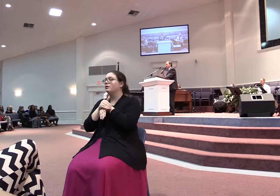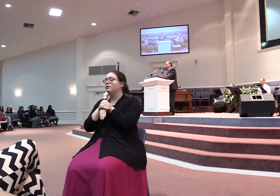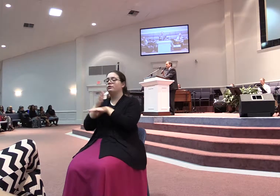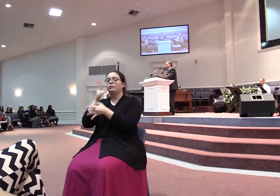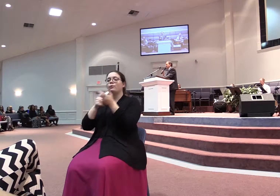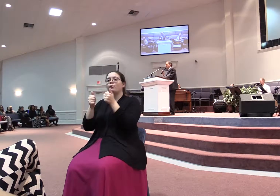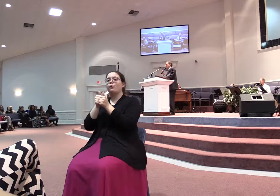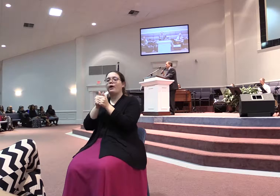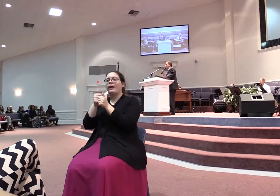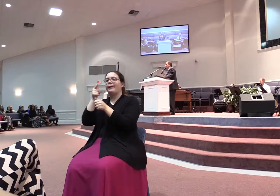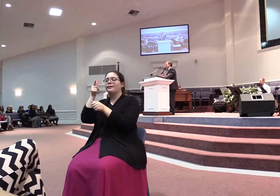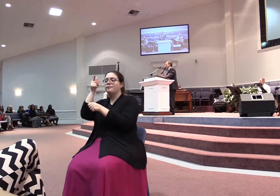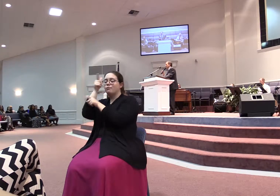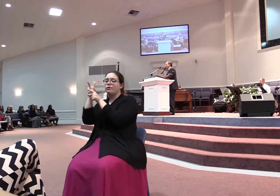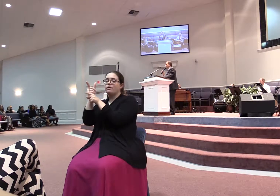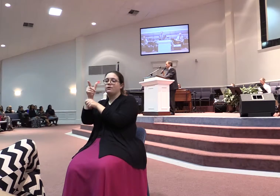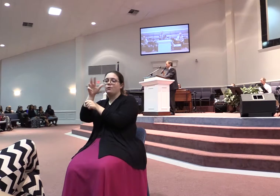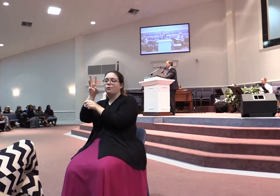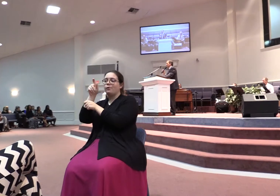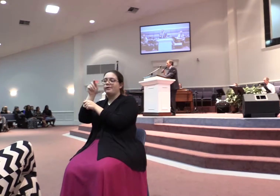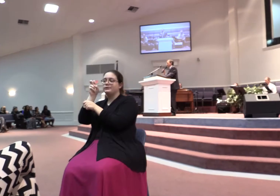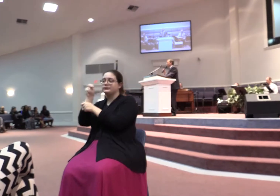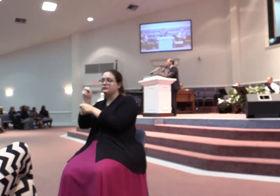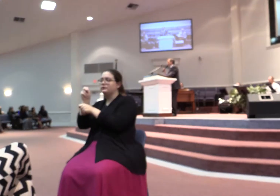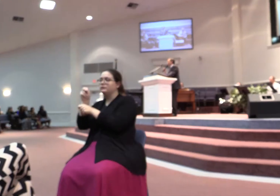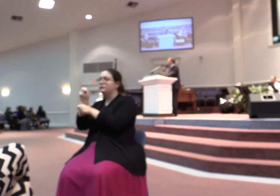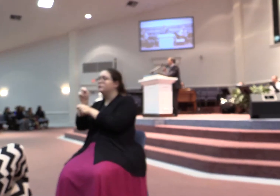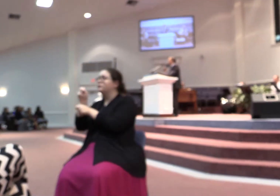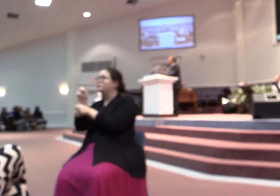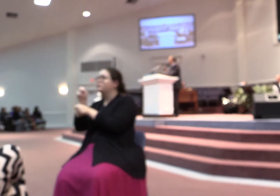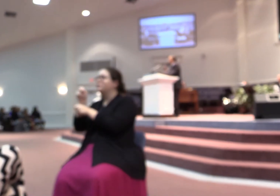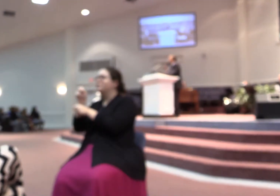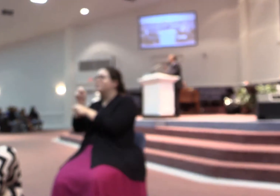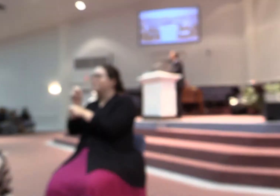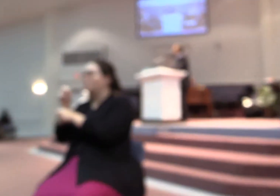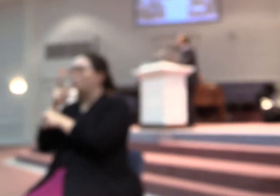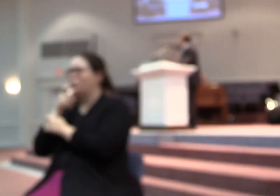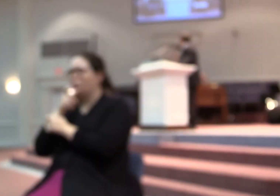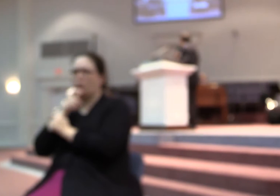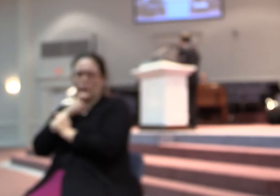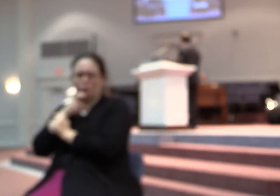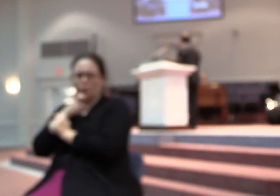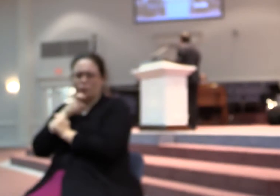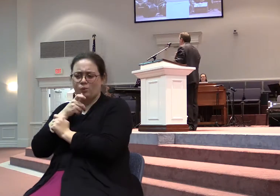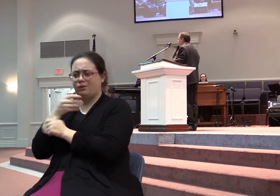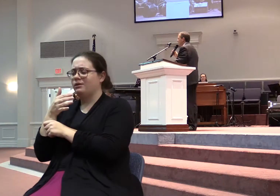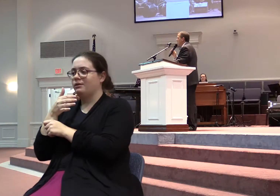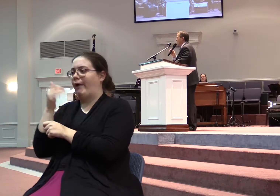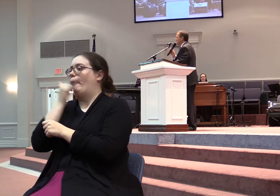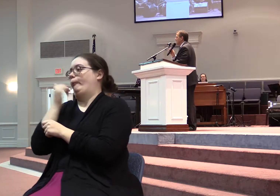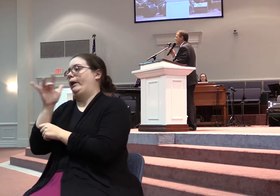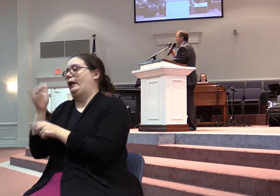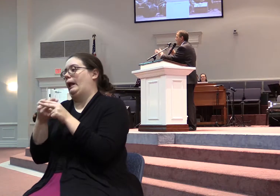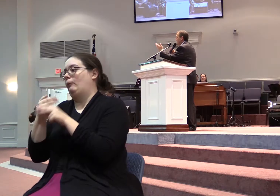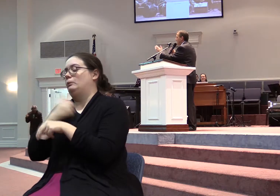Damon Watson and his soon-to-be wife. Who? What did I say? Oh, Dana